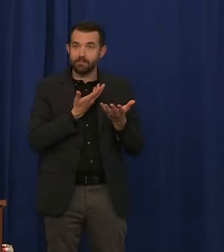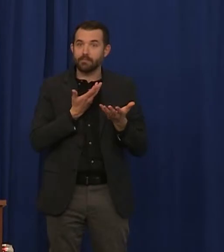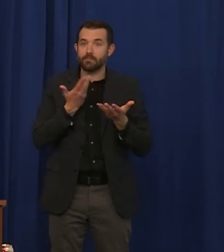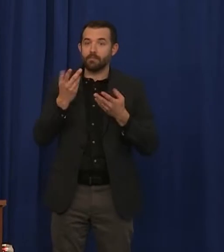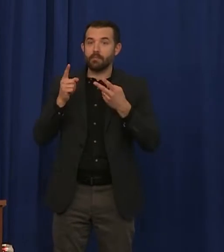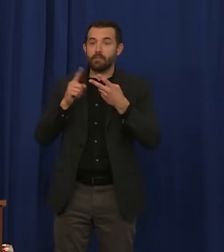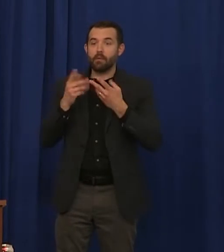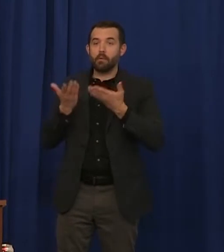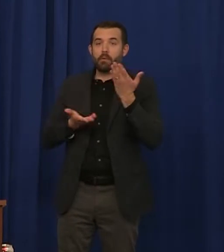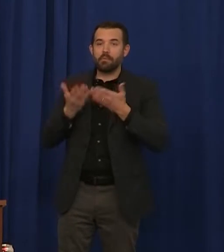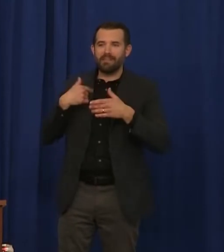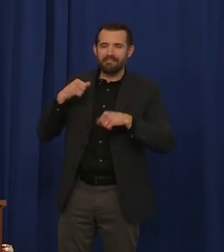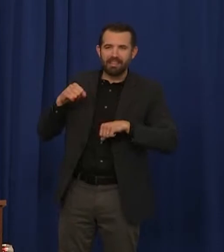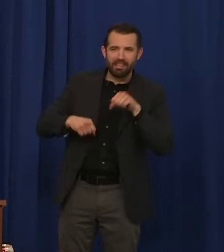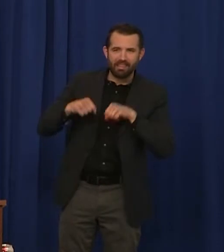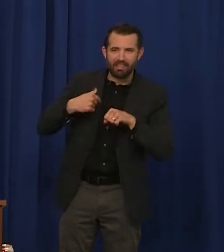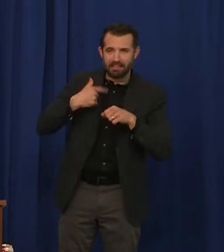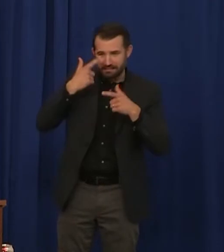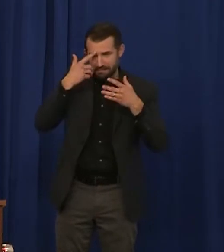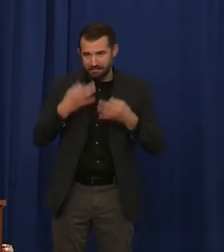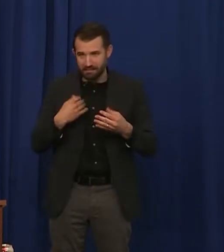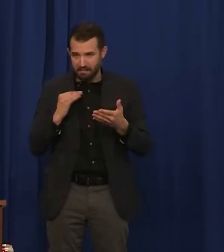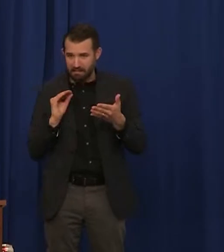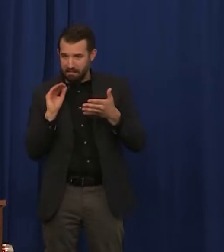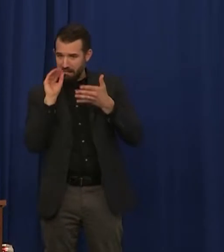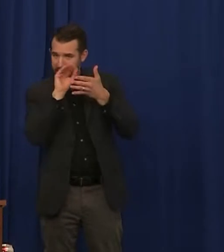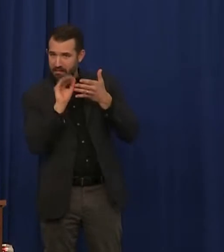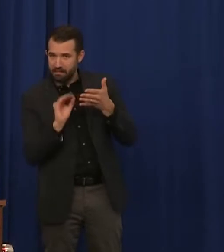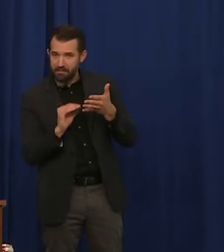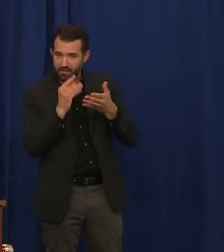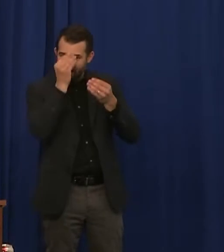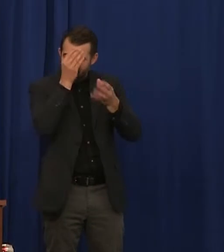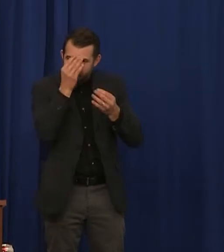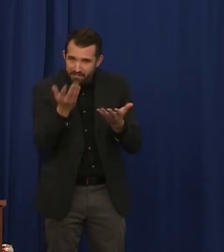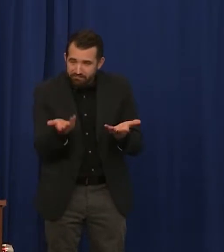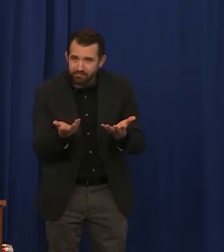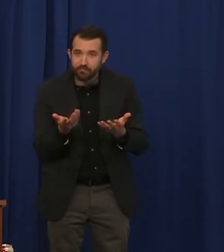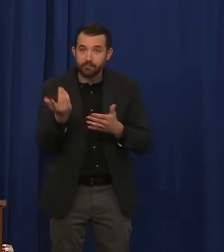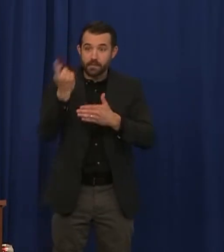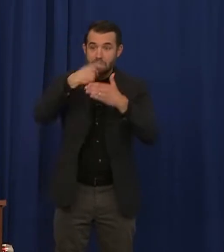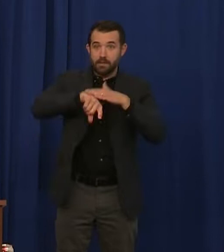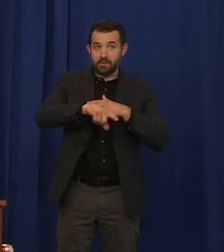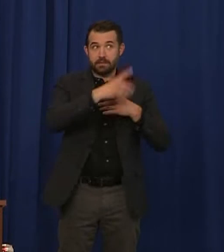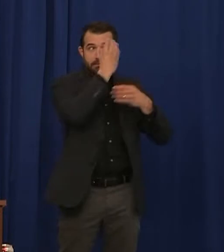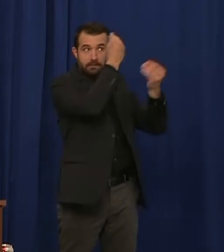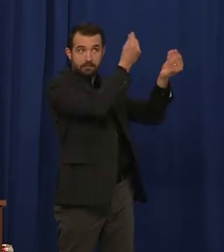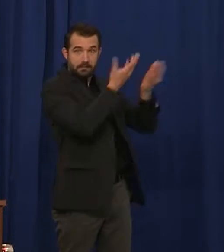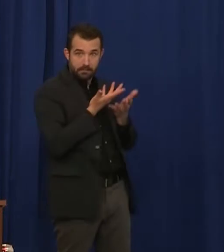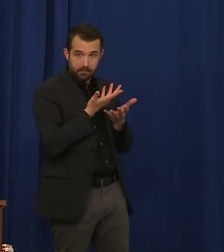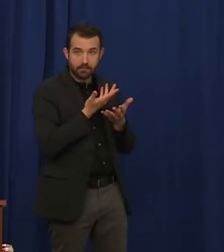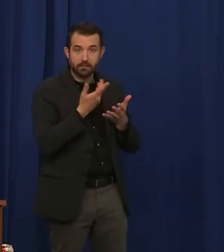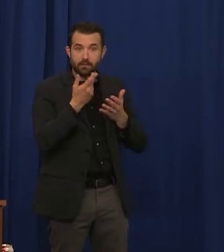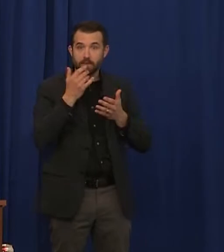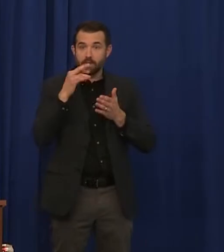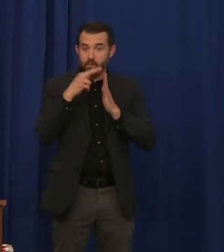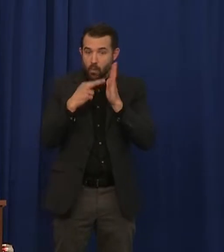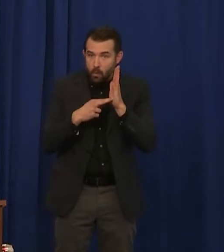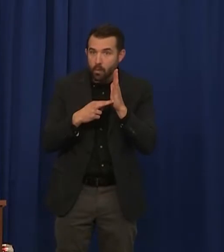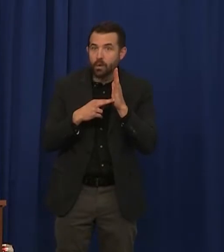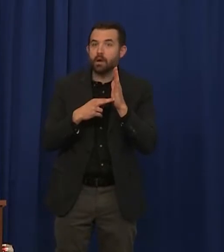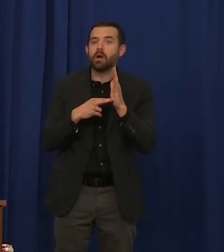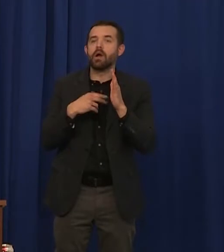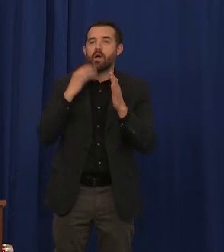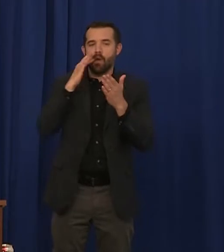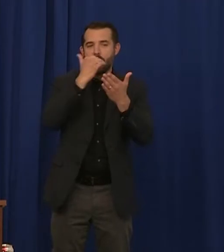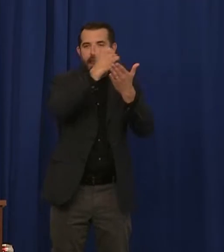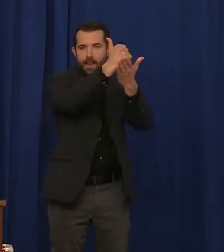details. The final rules we receive next week should provide the last pieces of information and allow us to complete